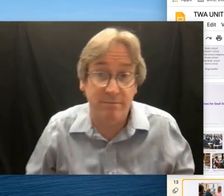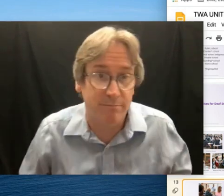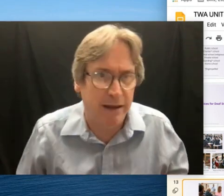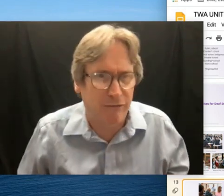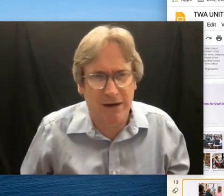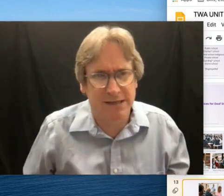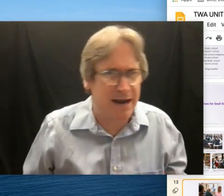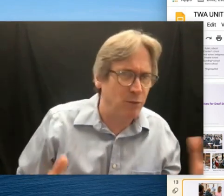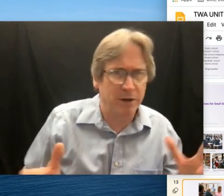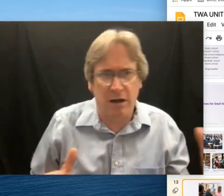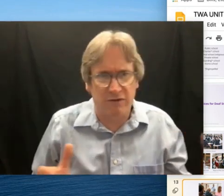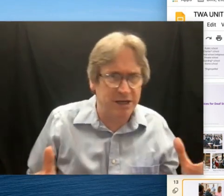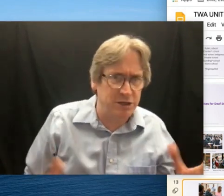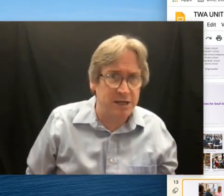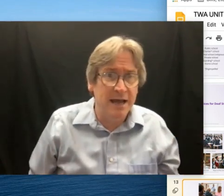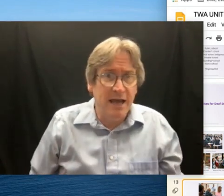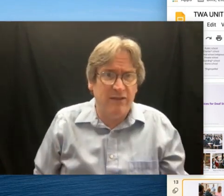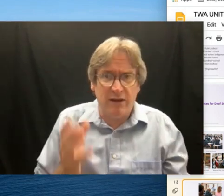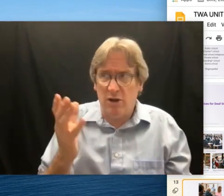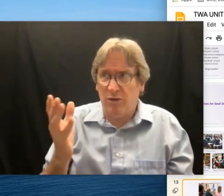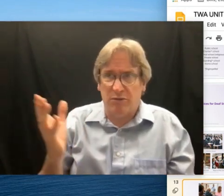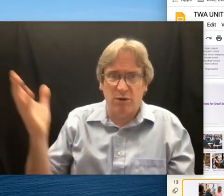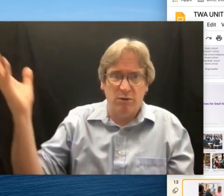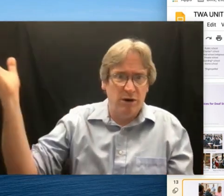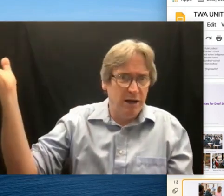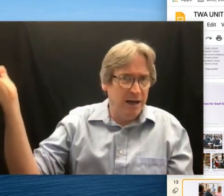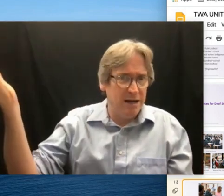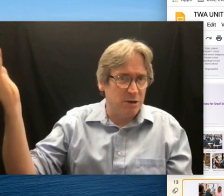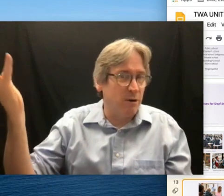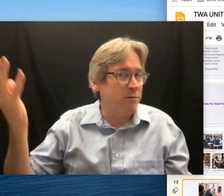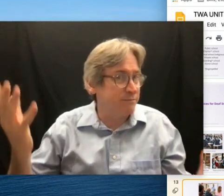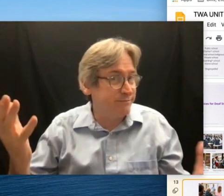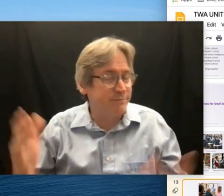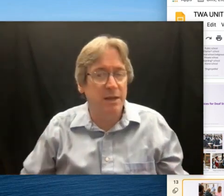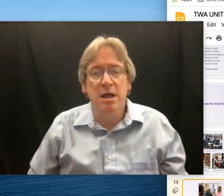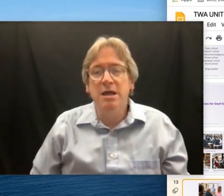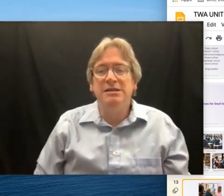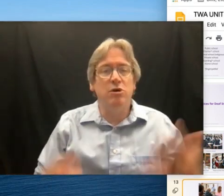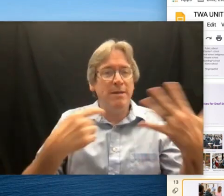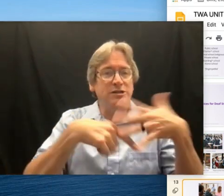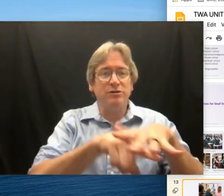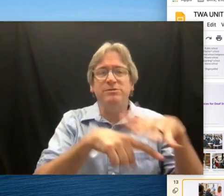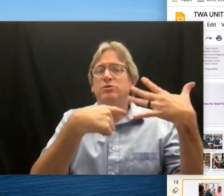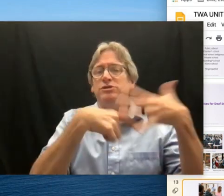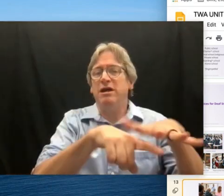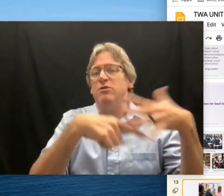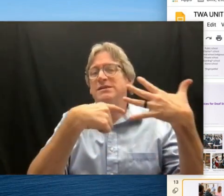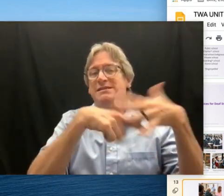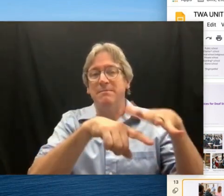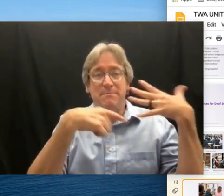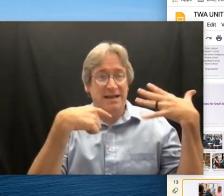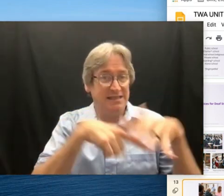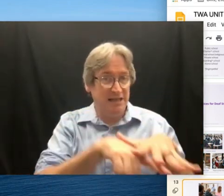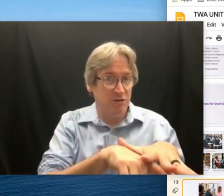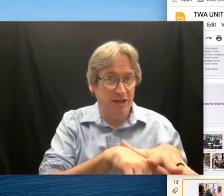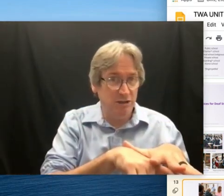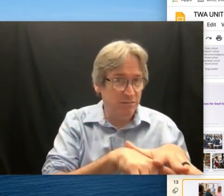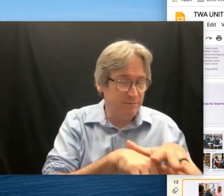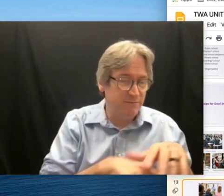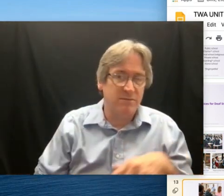person to make friends and have open conversations if they've got to go through an interpreter? So mainstream schools are not always the